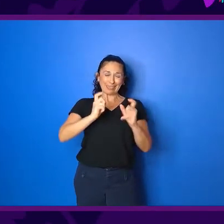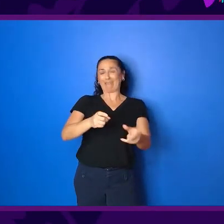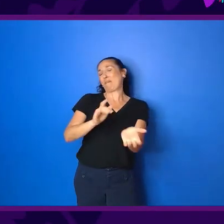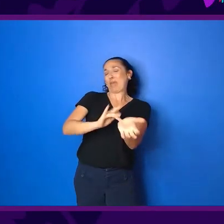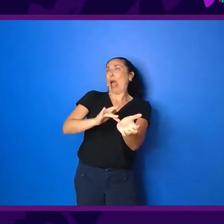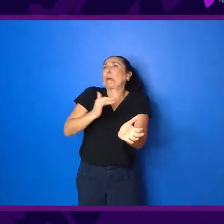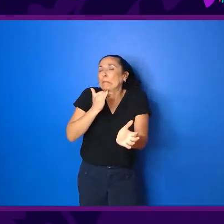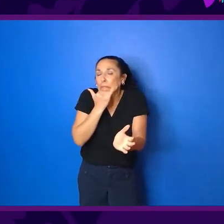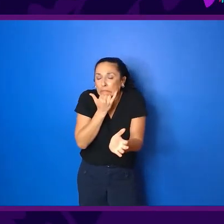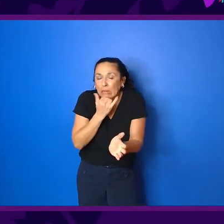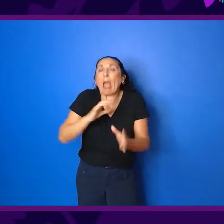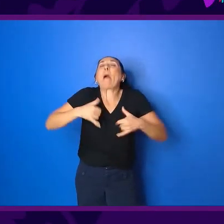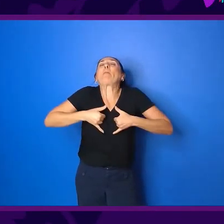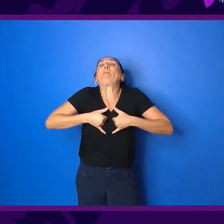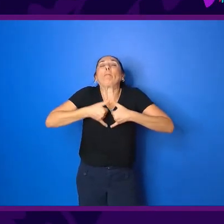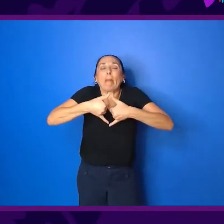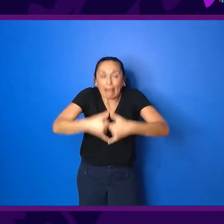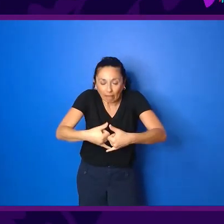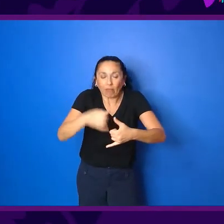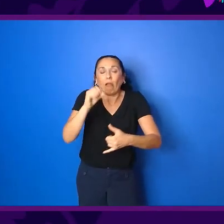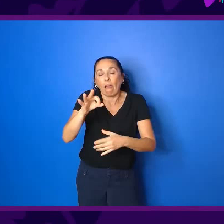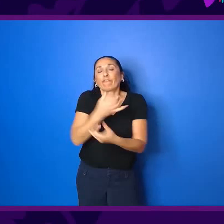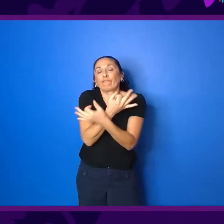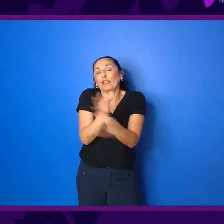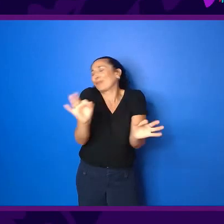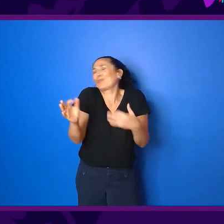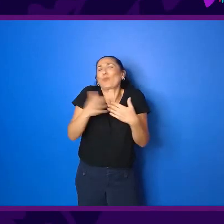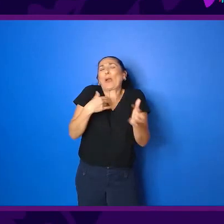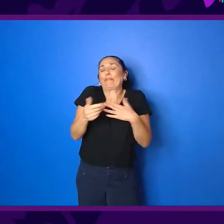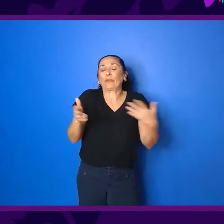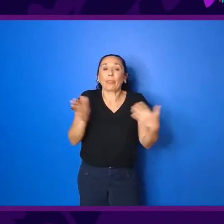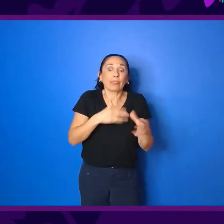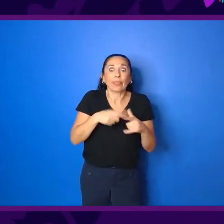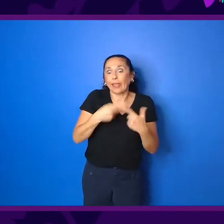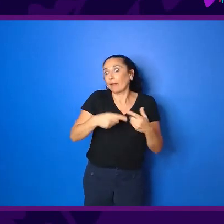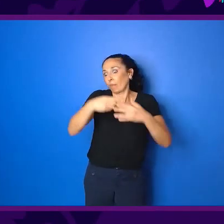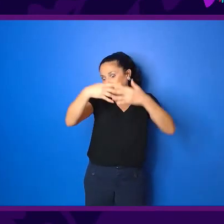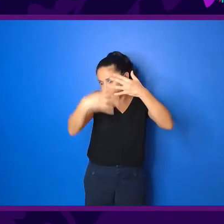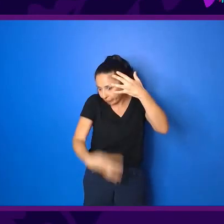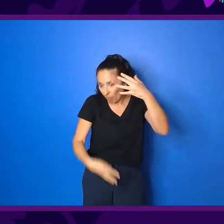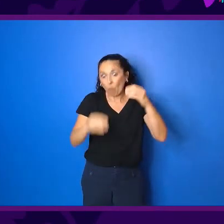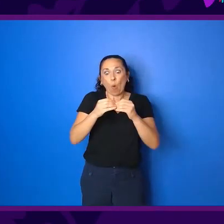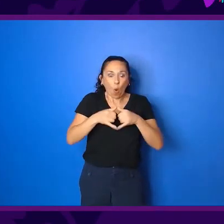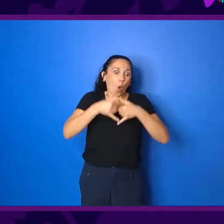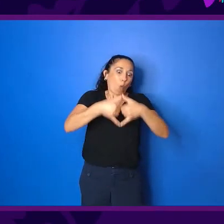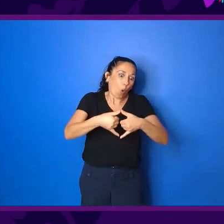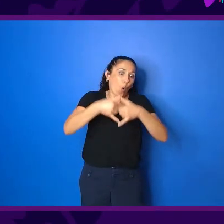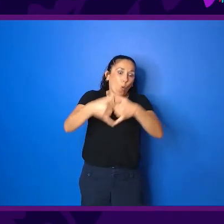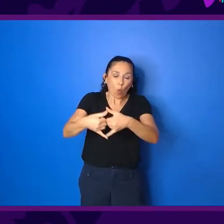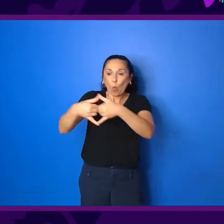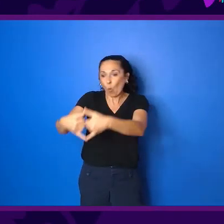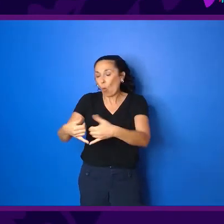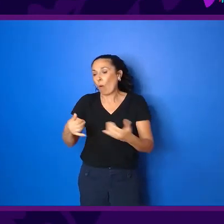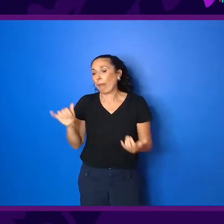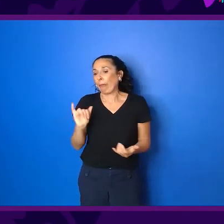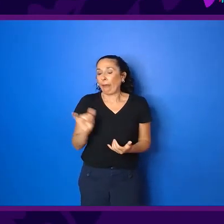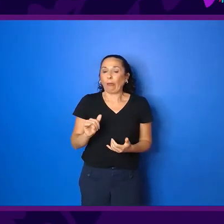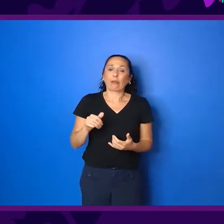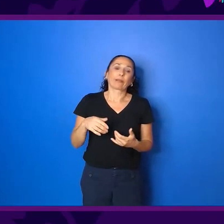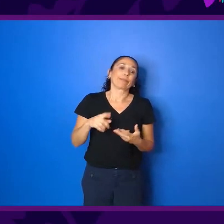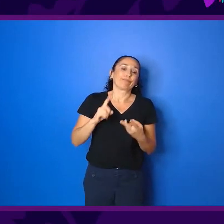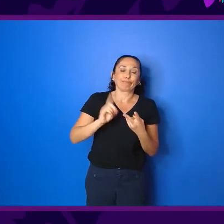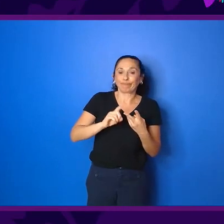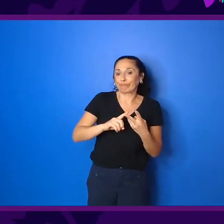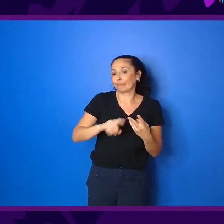a Medal of Freedom. Whatever, I don't know. And then it says she gets all these other awards through the 90s, like I said, the Hall of Fame, the